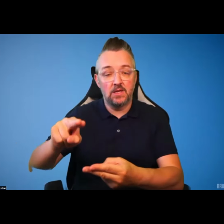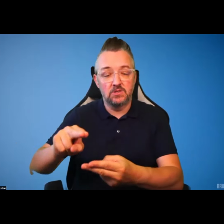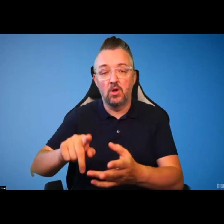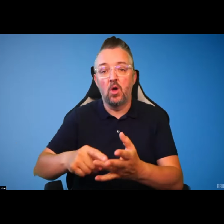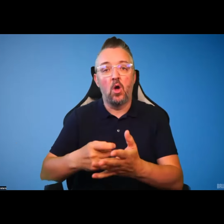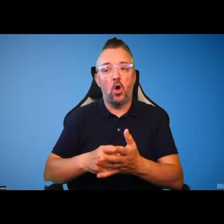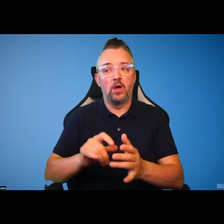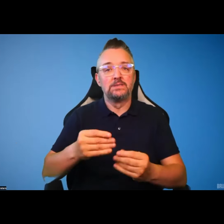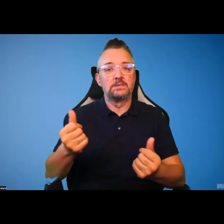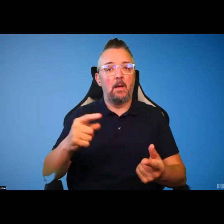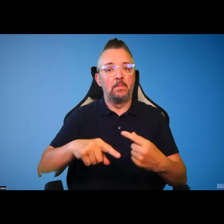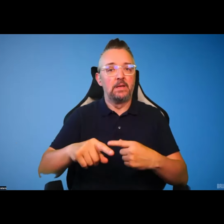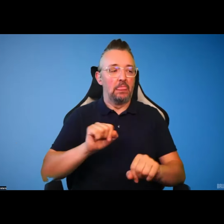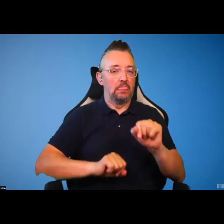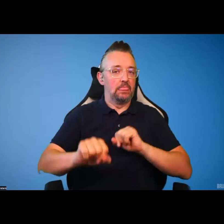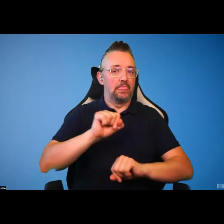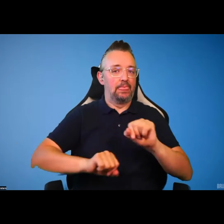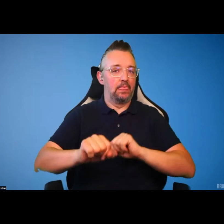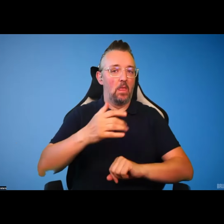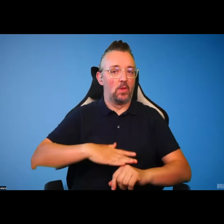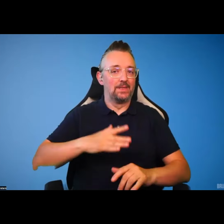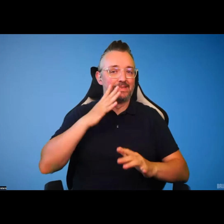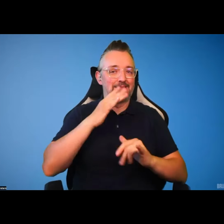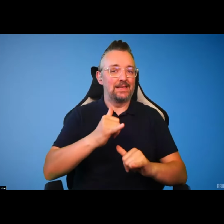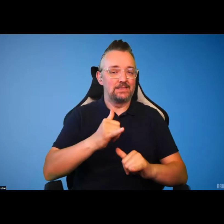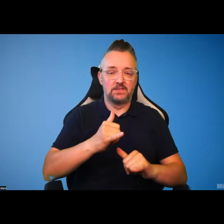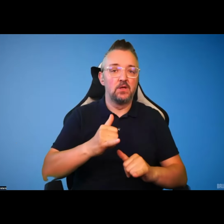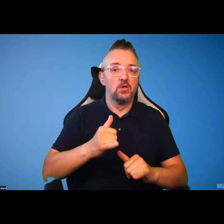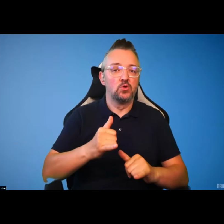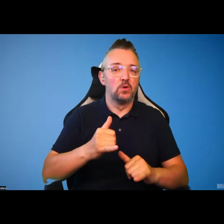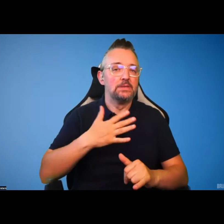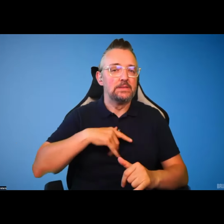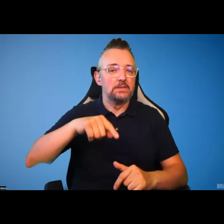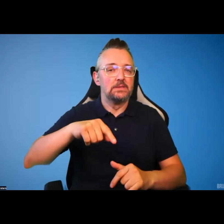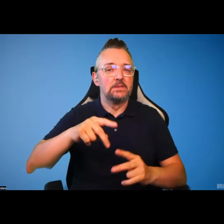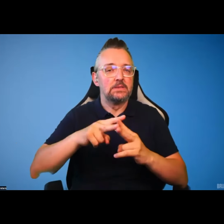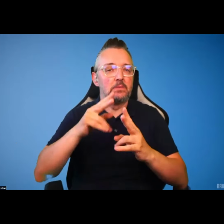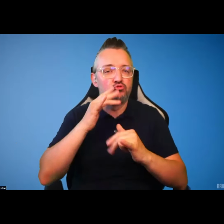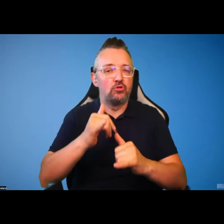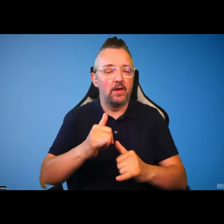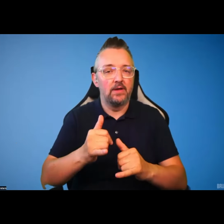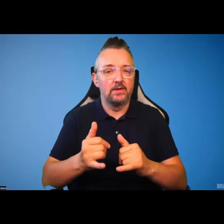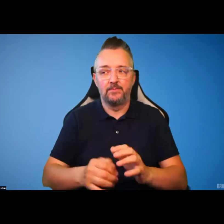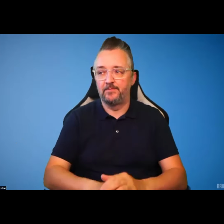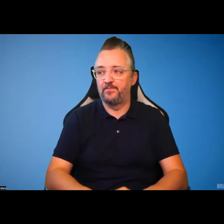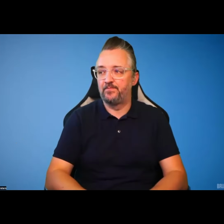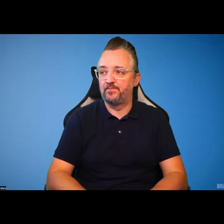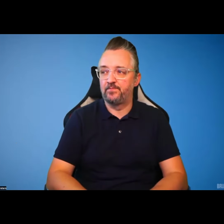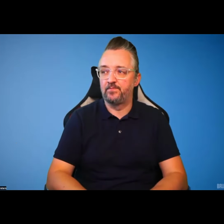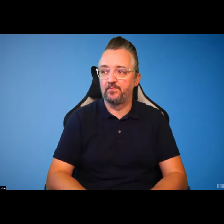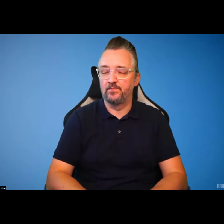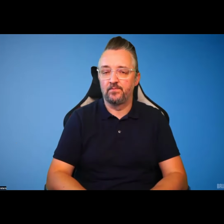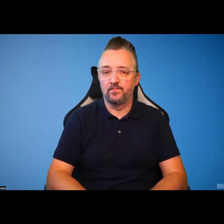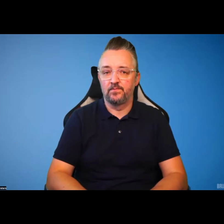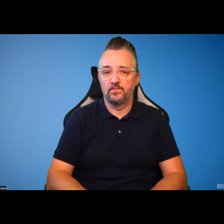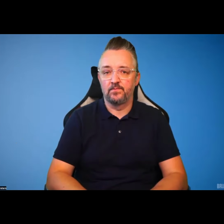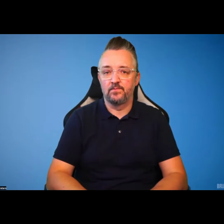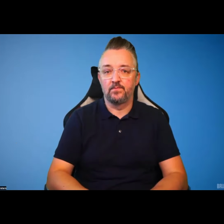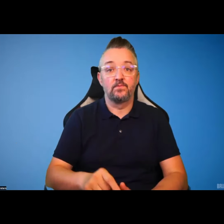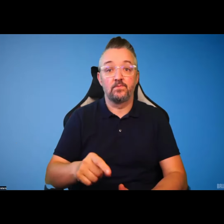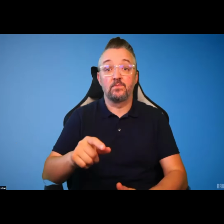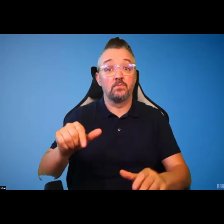to come forward for testing. So whether it's a true finding, as I referred to before, or something that is an artifact of something else. So it's not